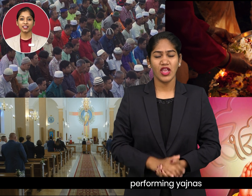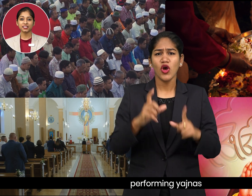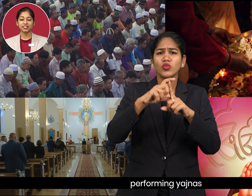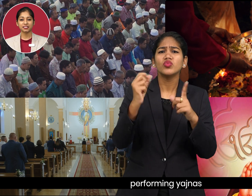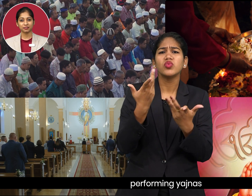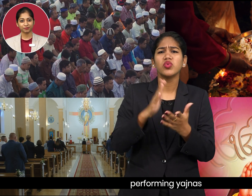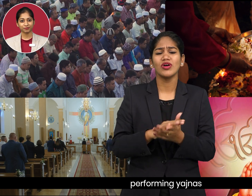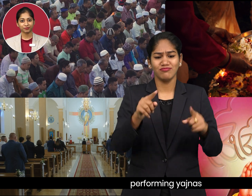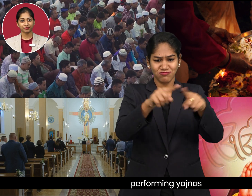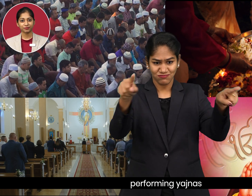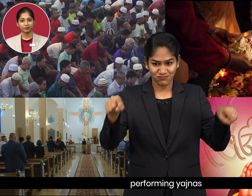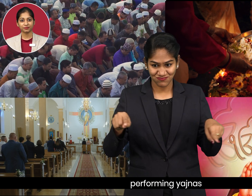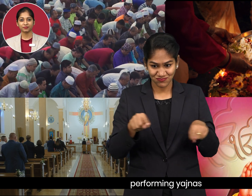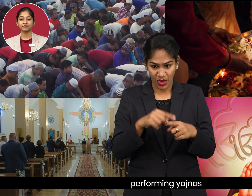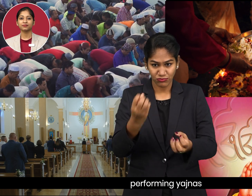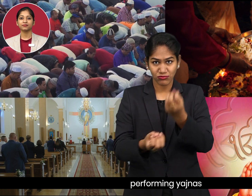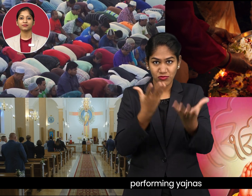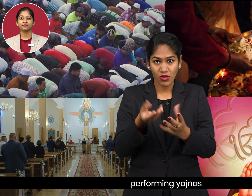performing yagnas,